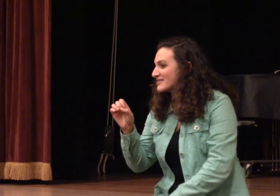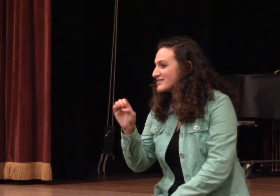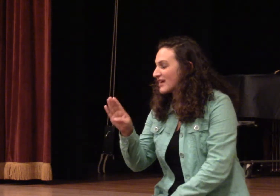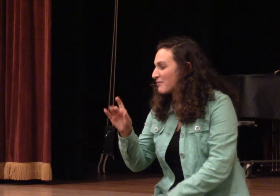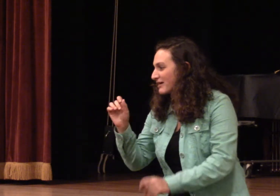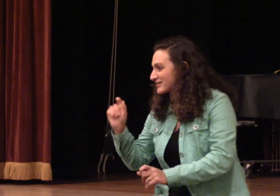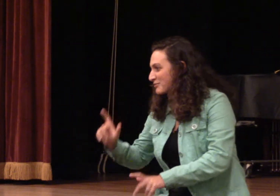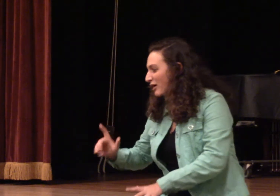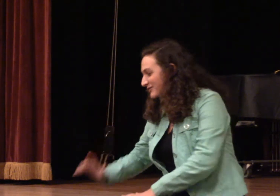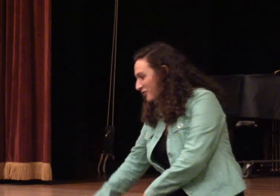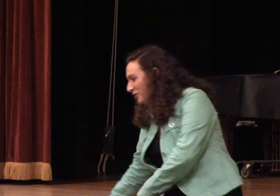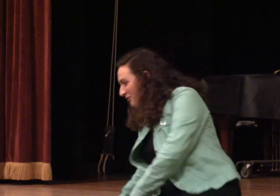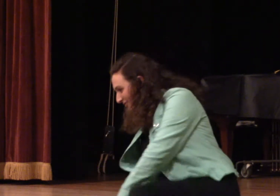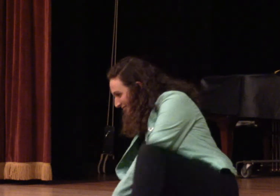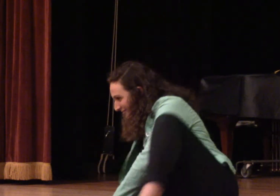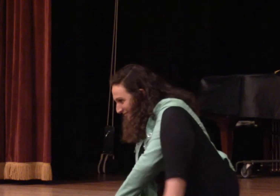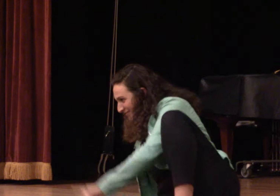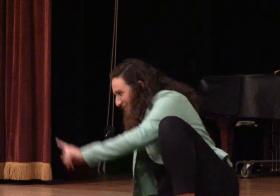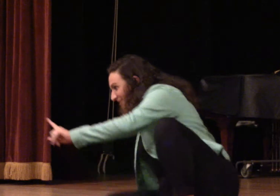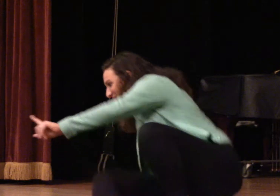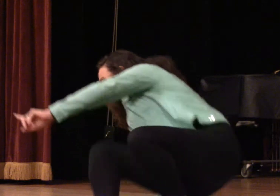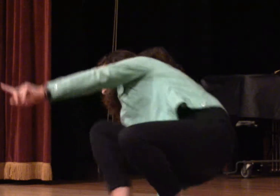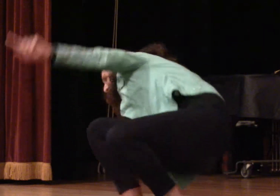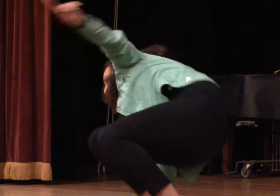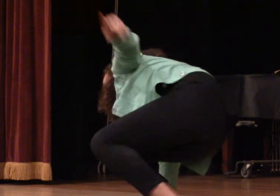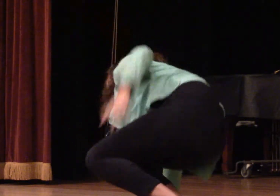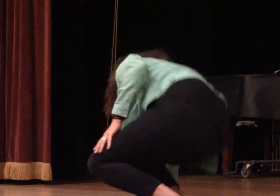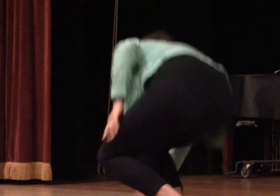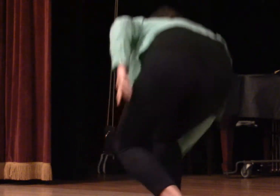Deb has a surprise for you. So hang on.